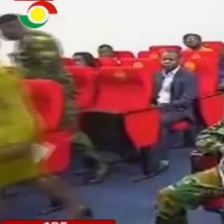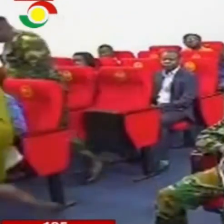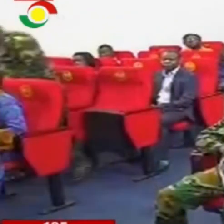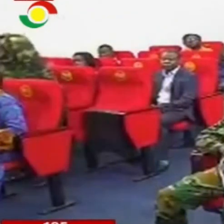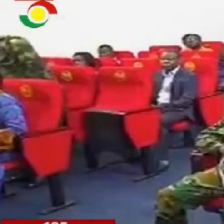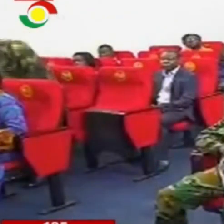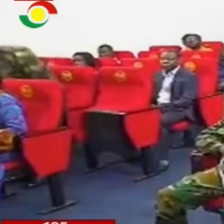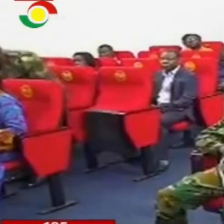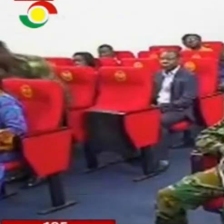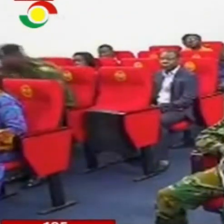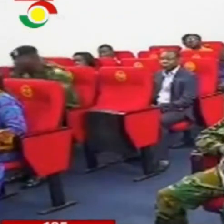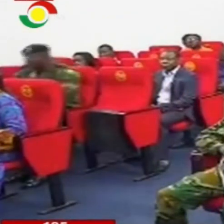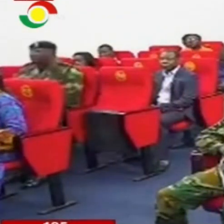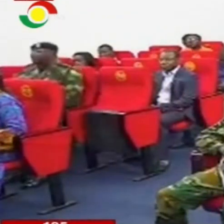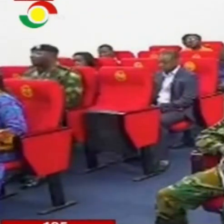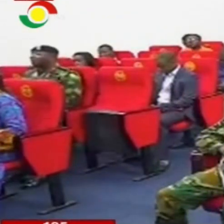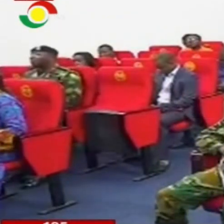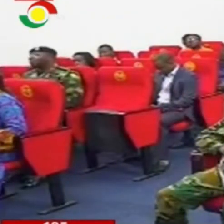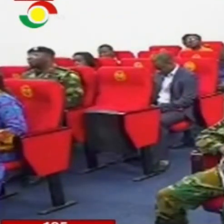while they sanitize the podium.